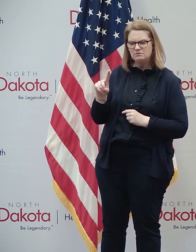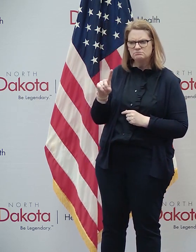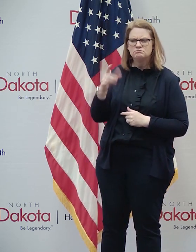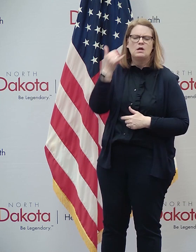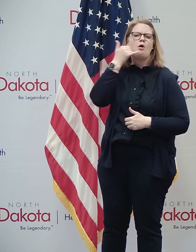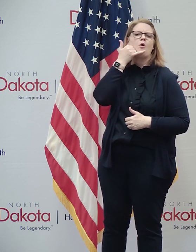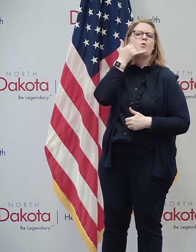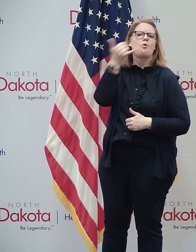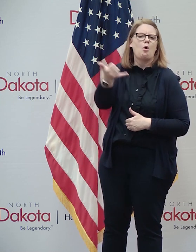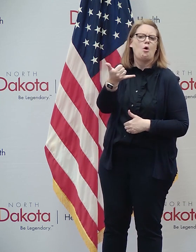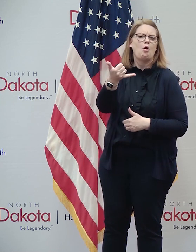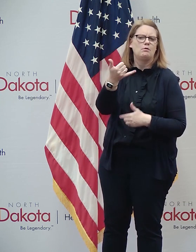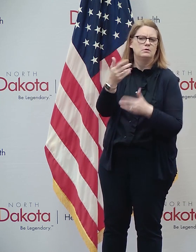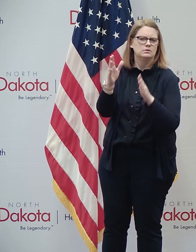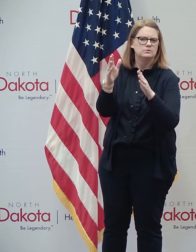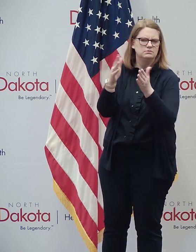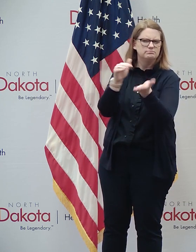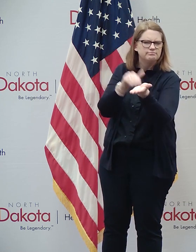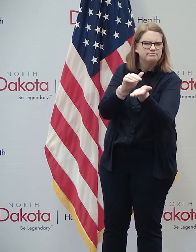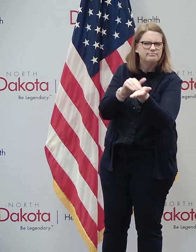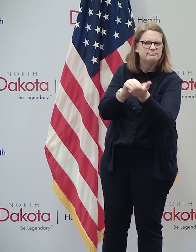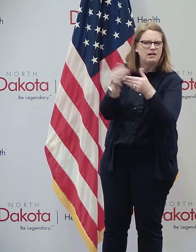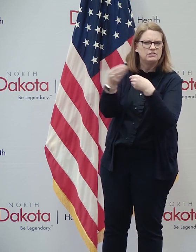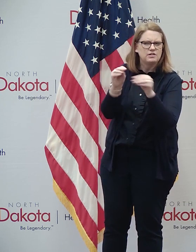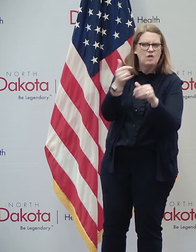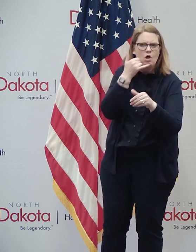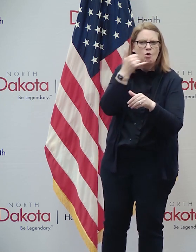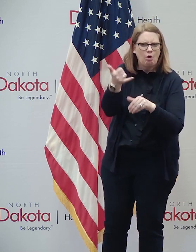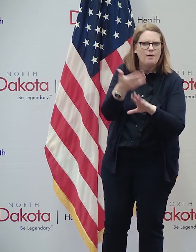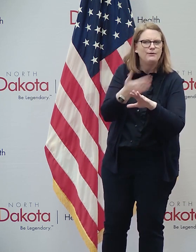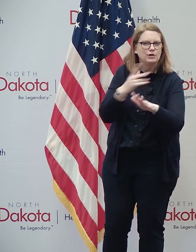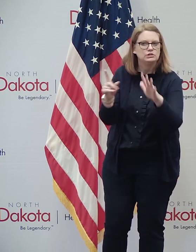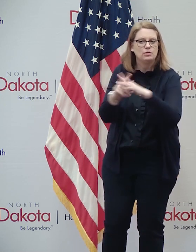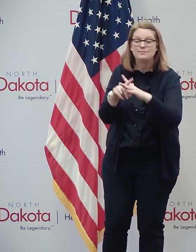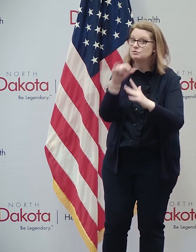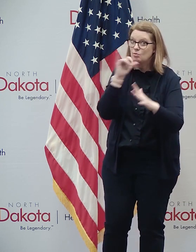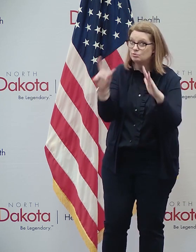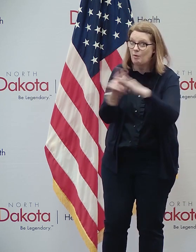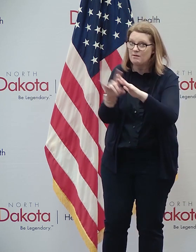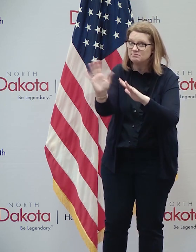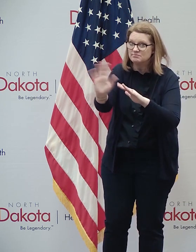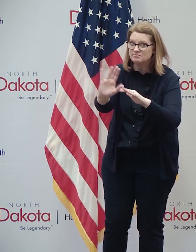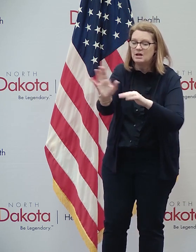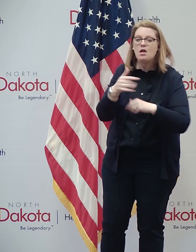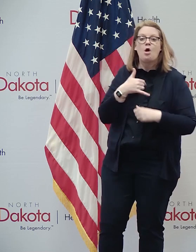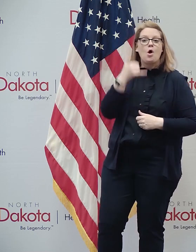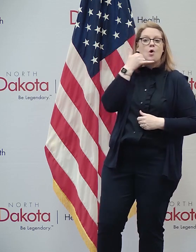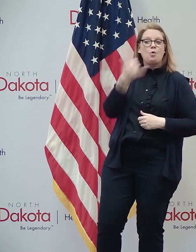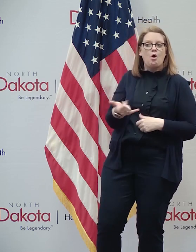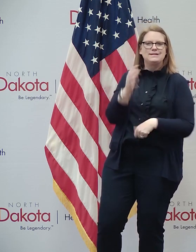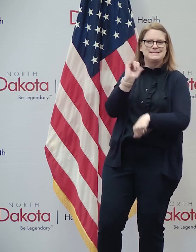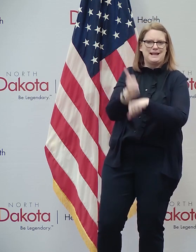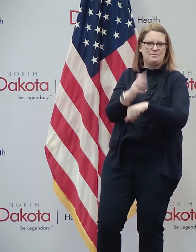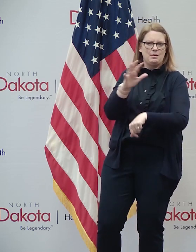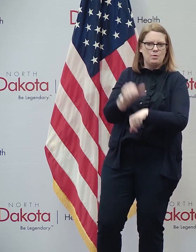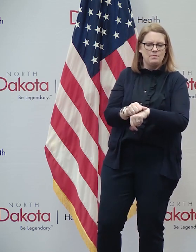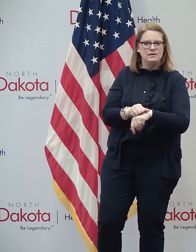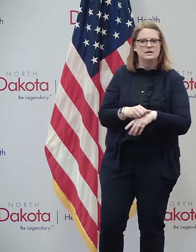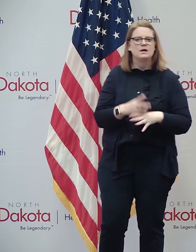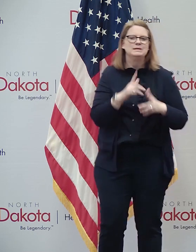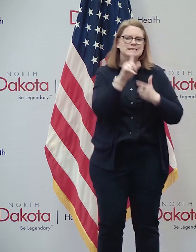to your provider, call before you go in, and figure out a way to get tested. Targeted testing does